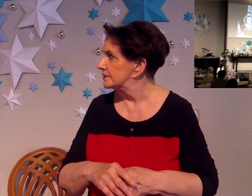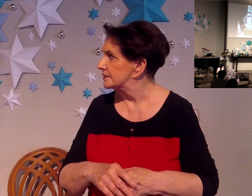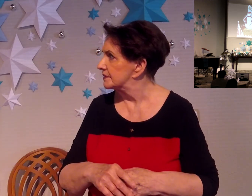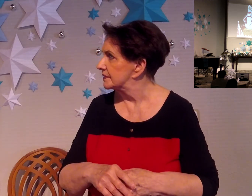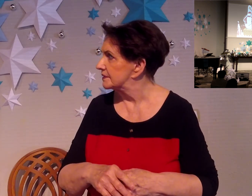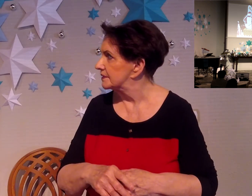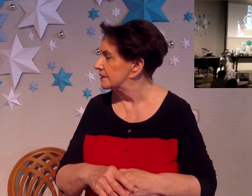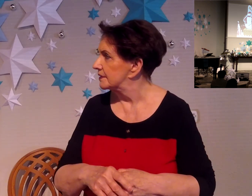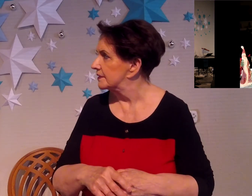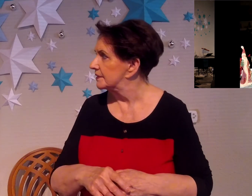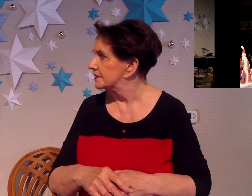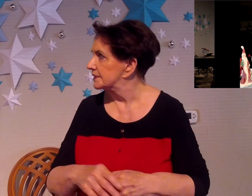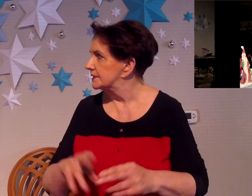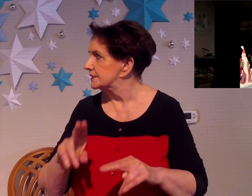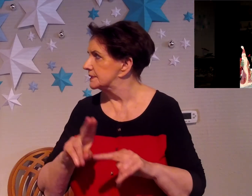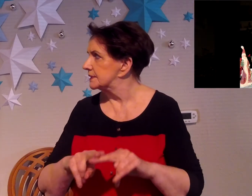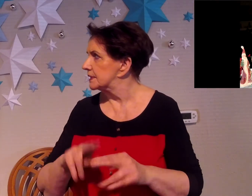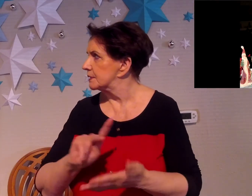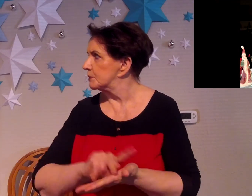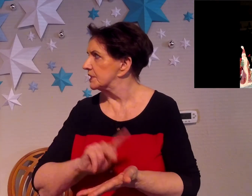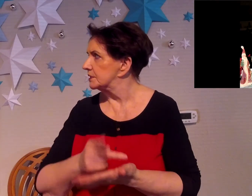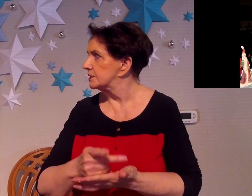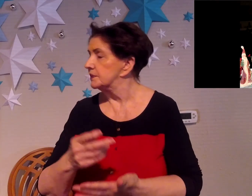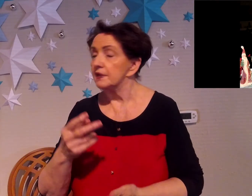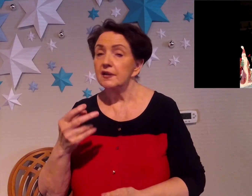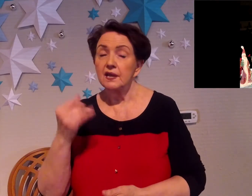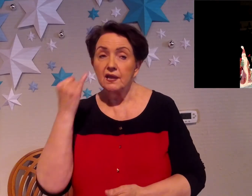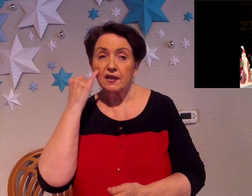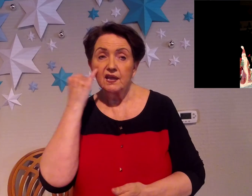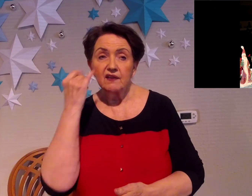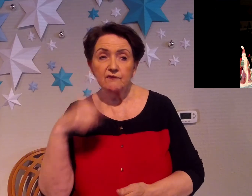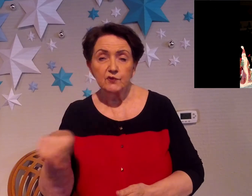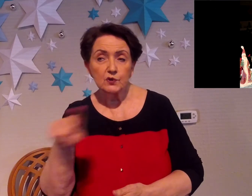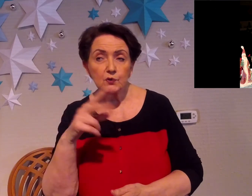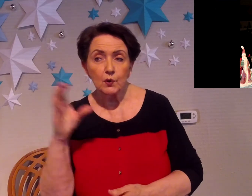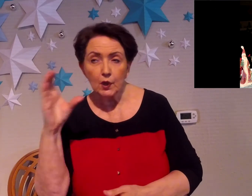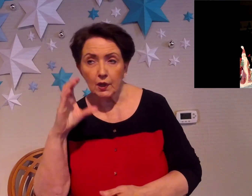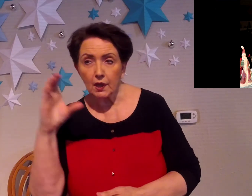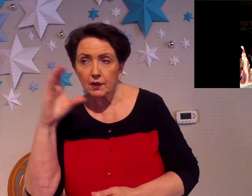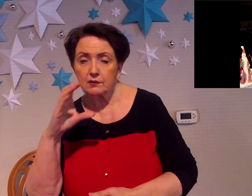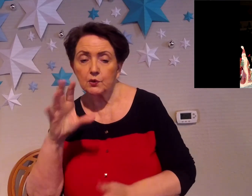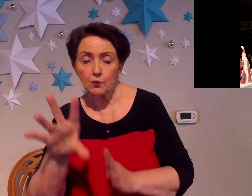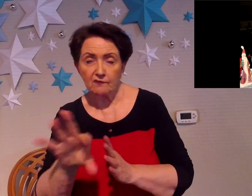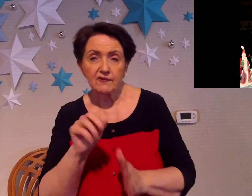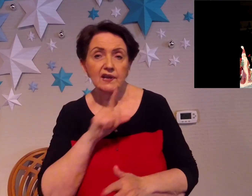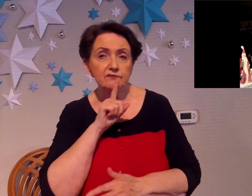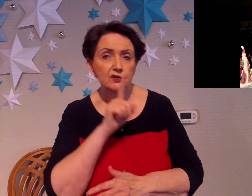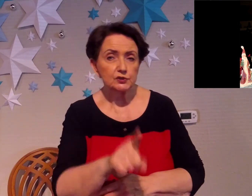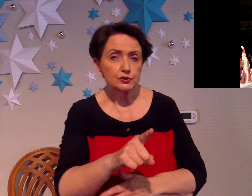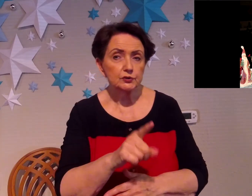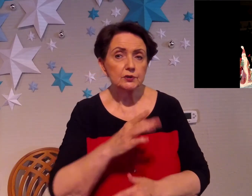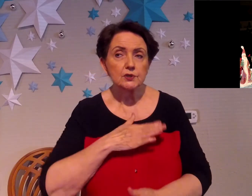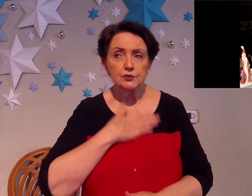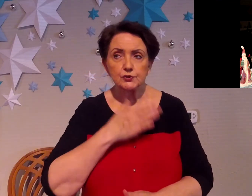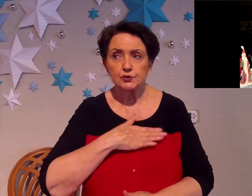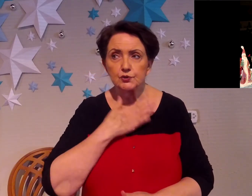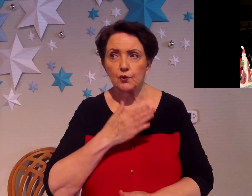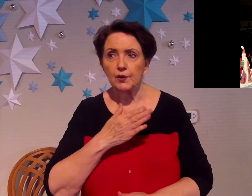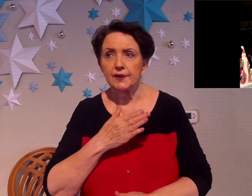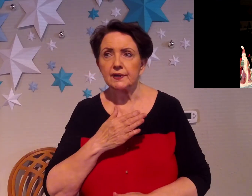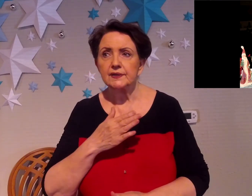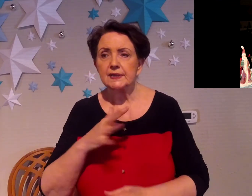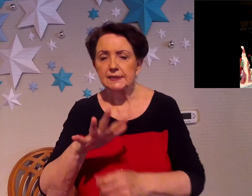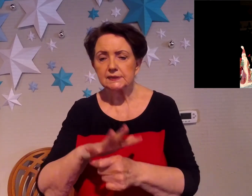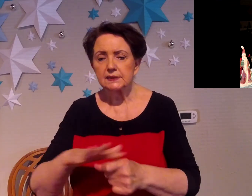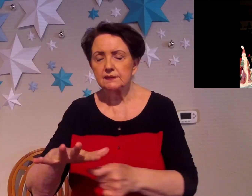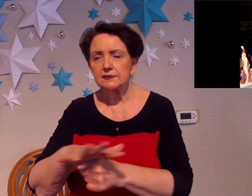our kitchen where we can see it. It says, if you look, you will find with some certainty that joy is in the